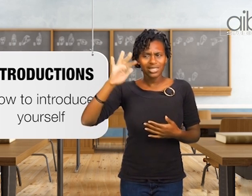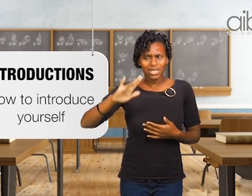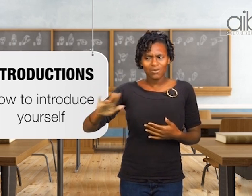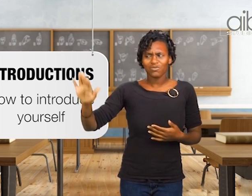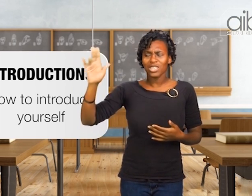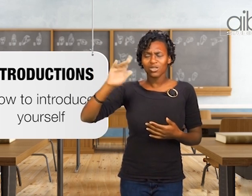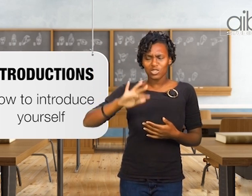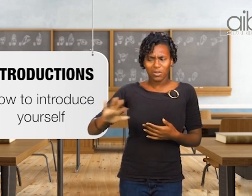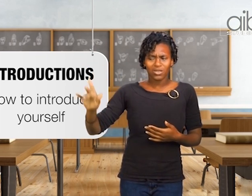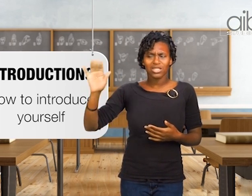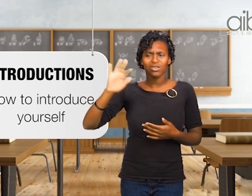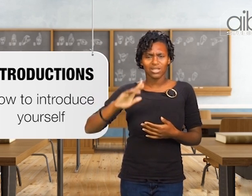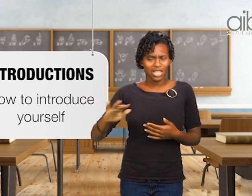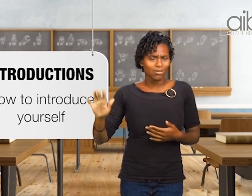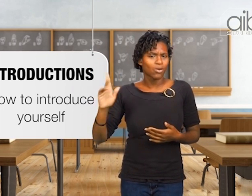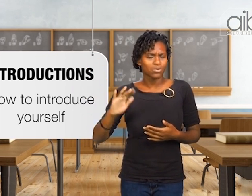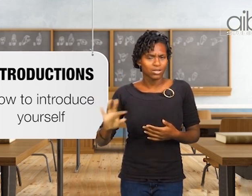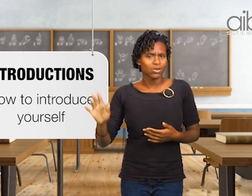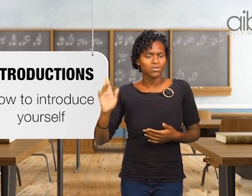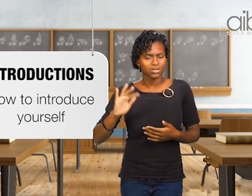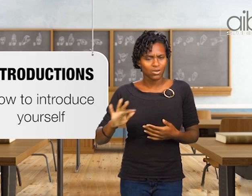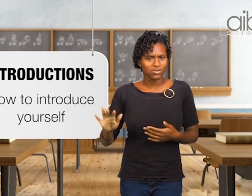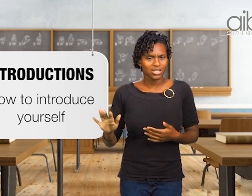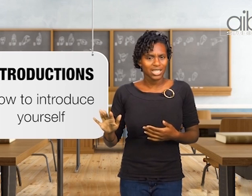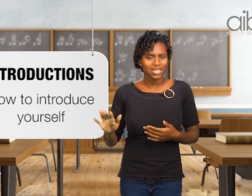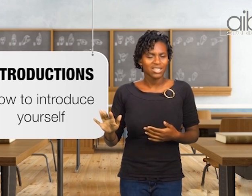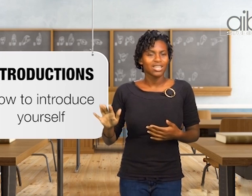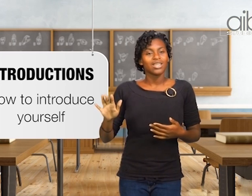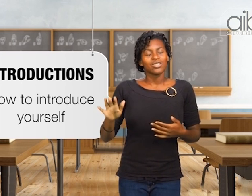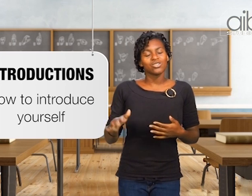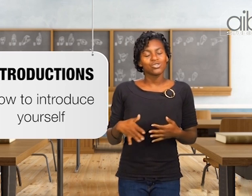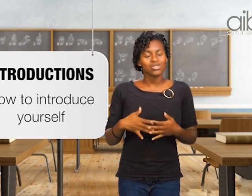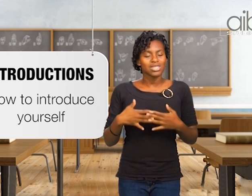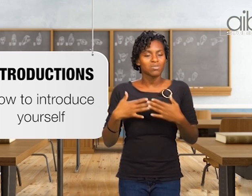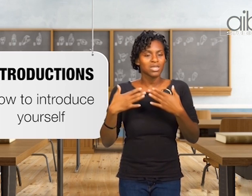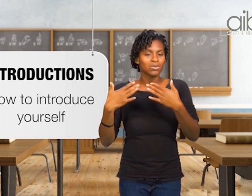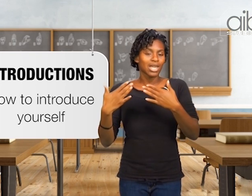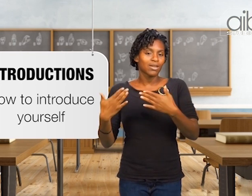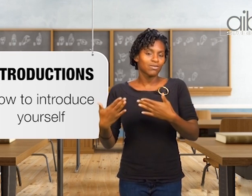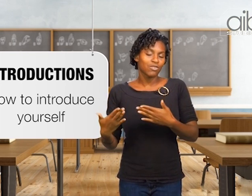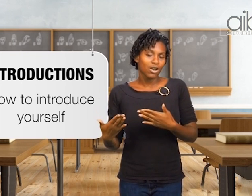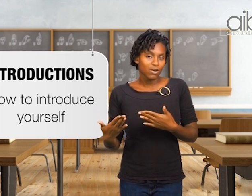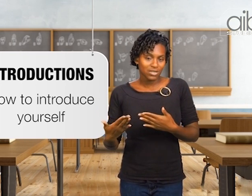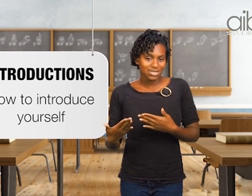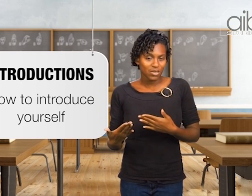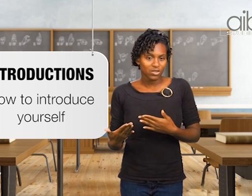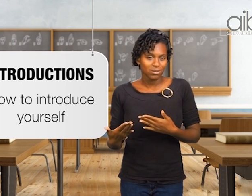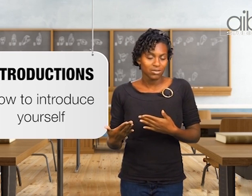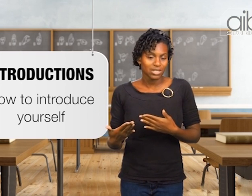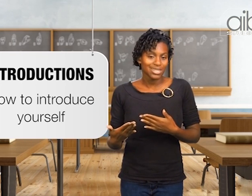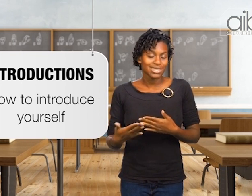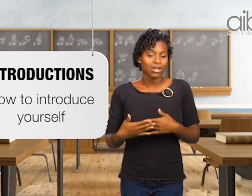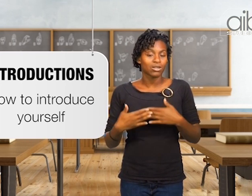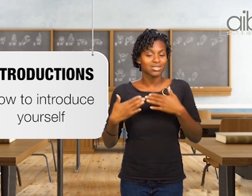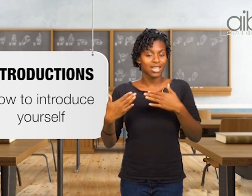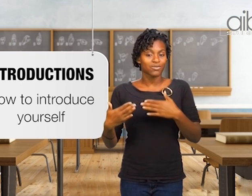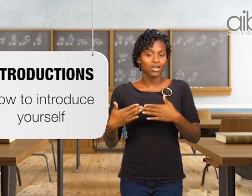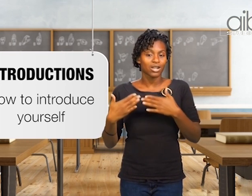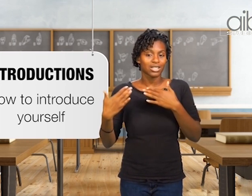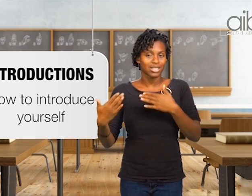keep fingerspelling your name over and over and over again, usually people that are involved in the deaf community that are deaf or hard of